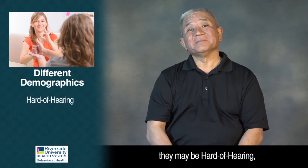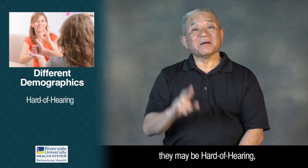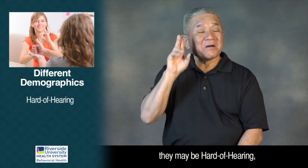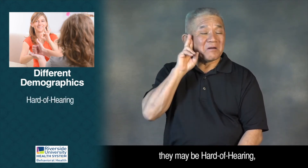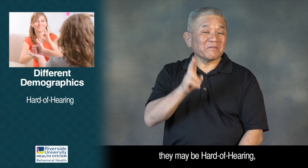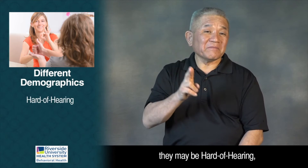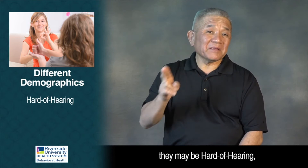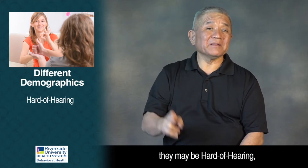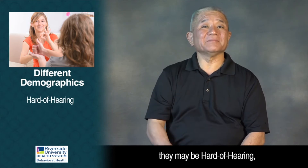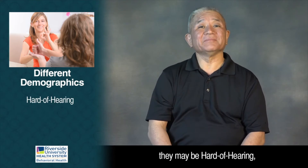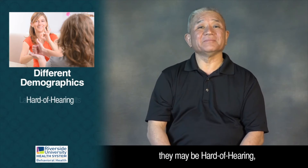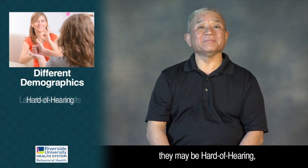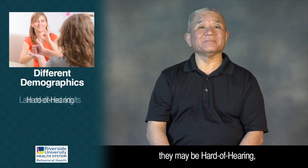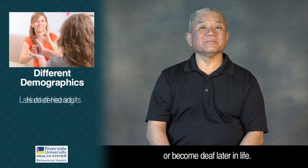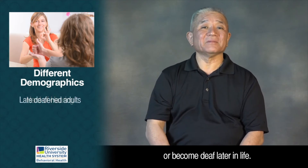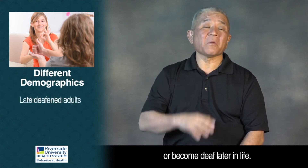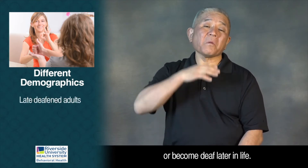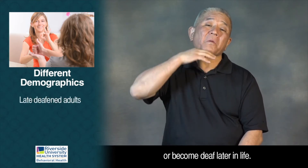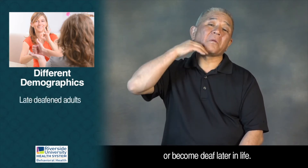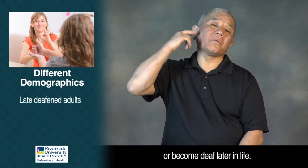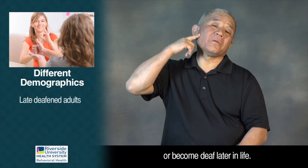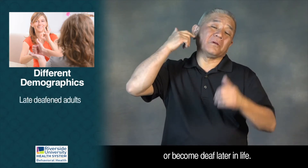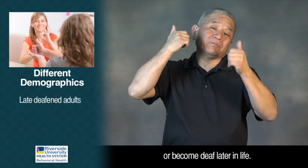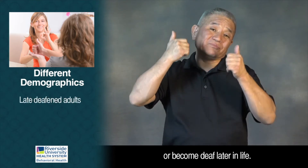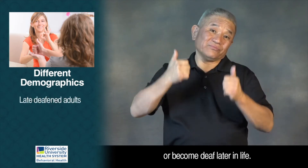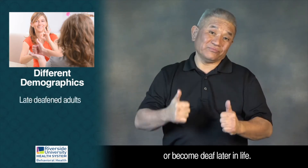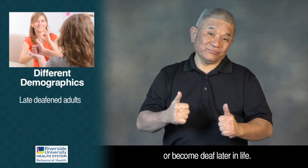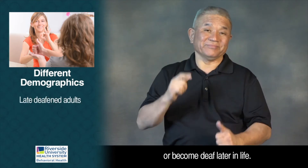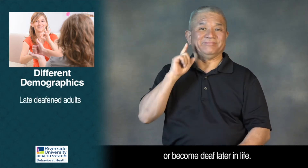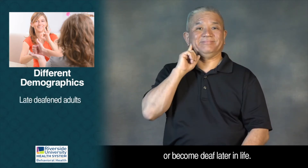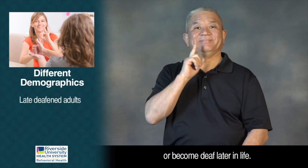They may be hard of hearing or become deaf later in life.